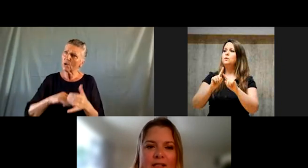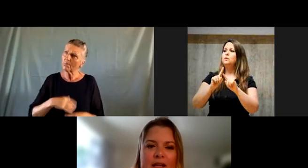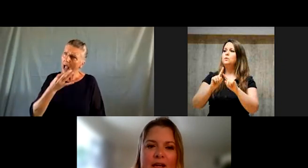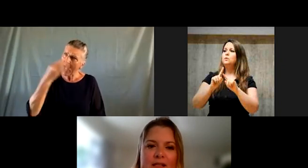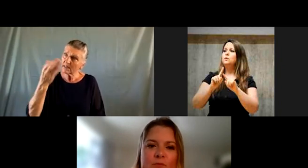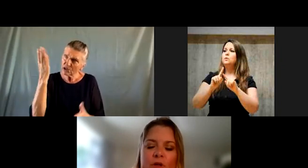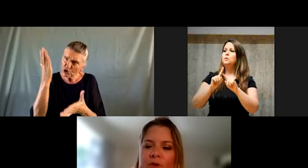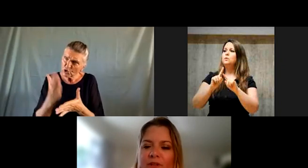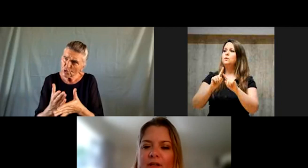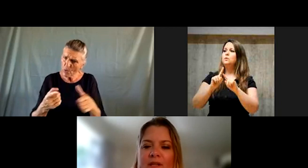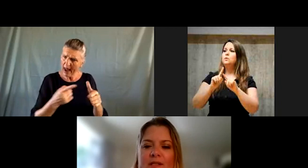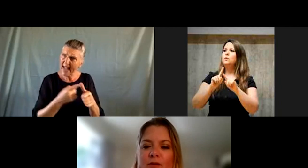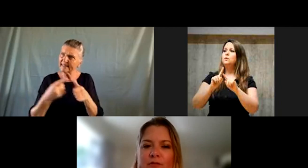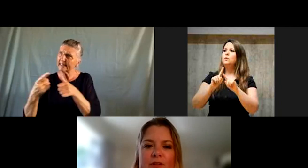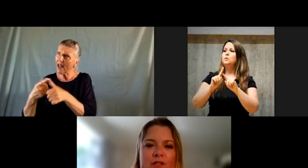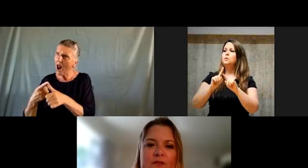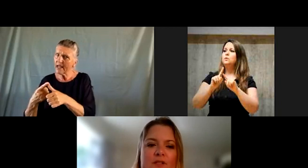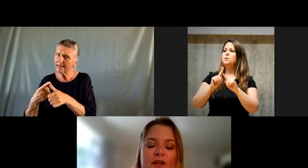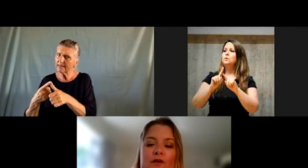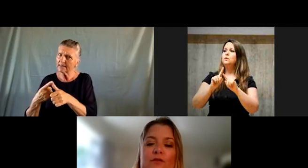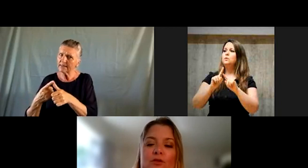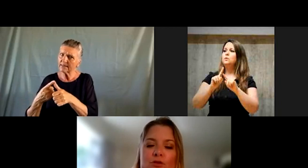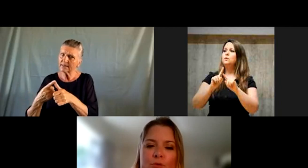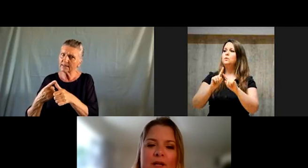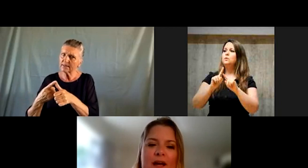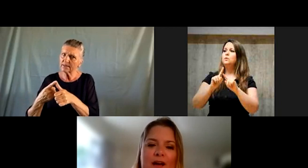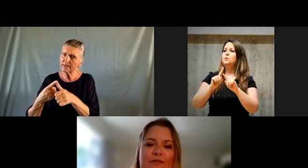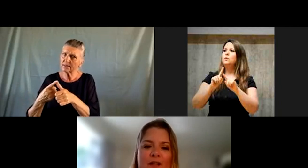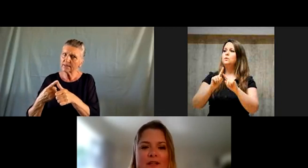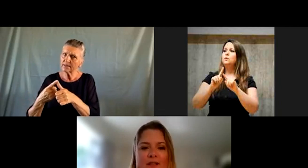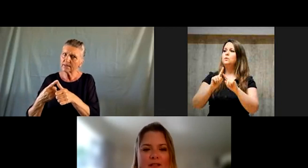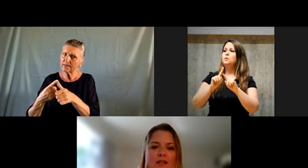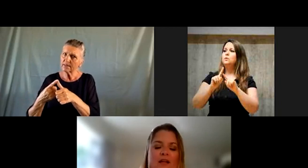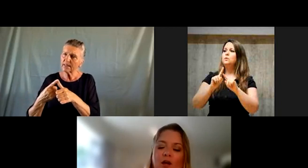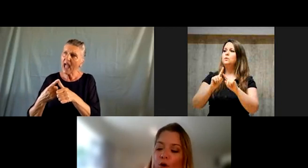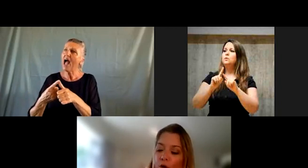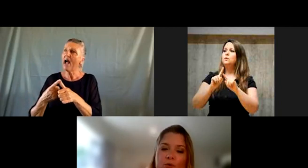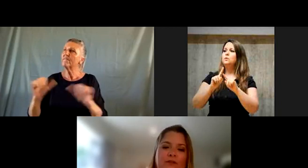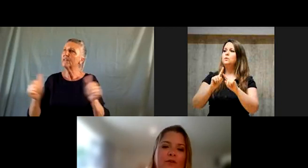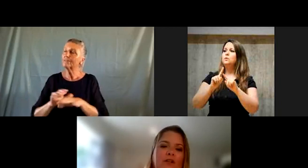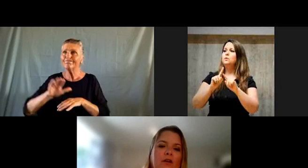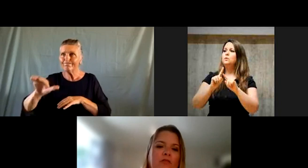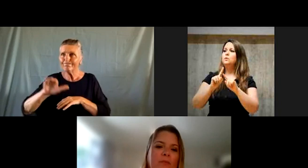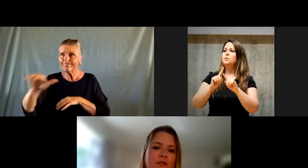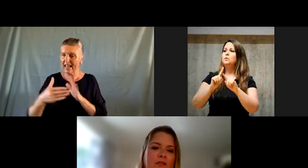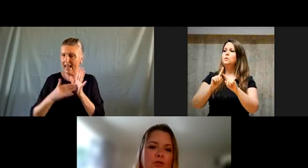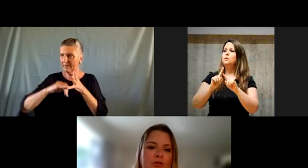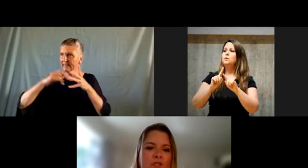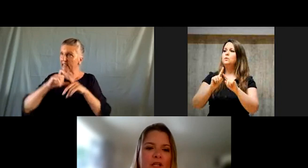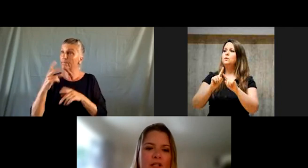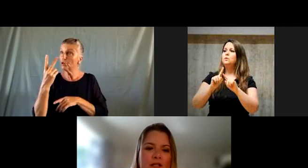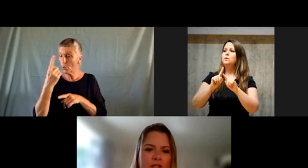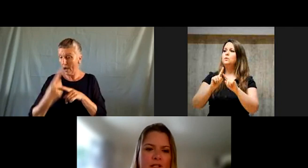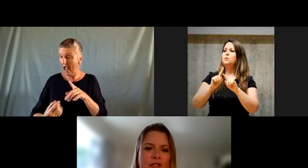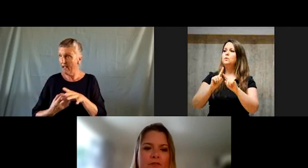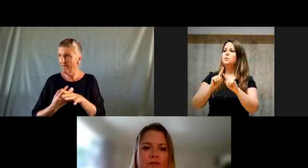the Access Alliance worked with the MSD official for 2.5 years, only for the government to choose